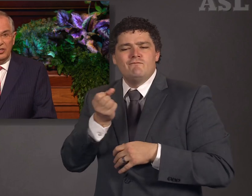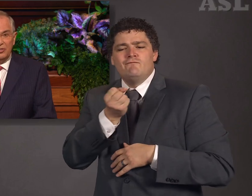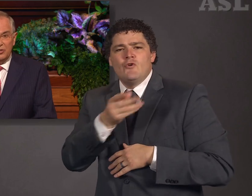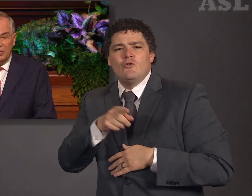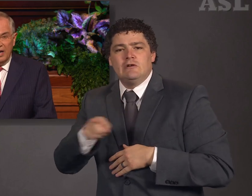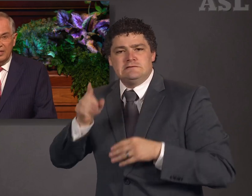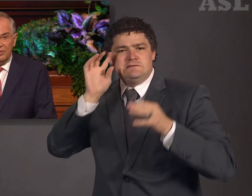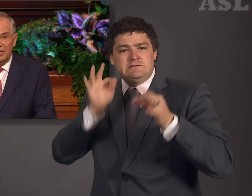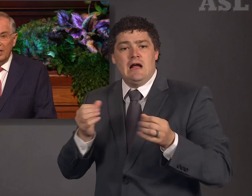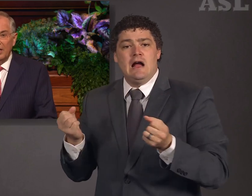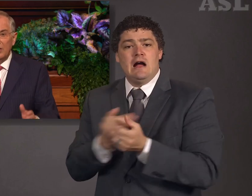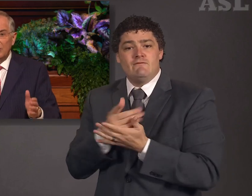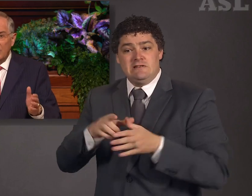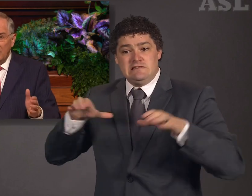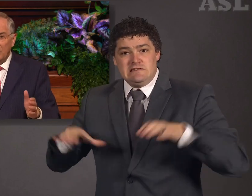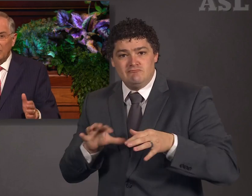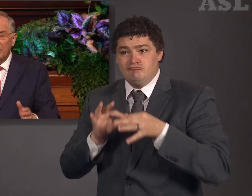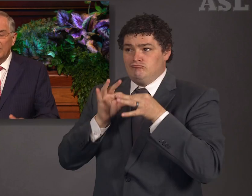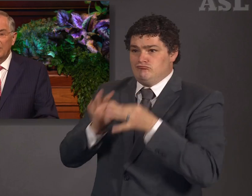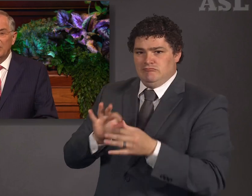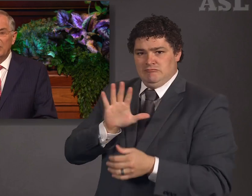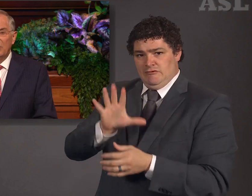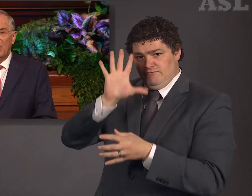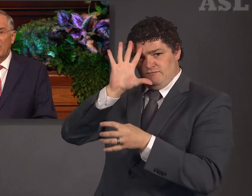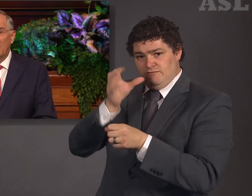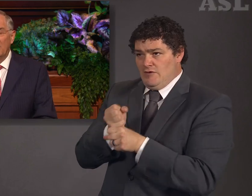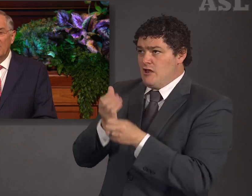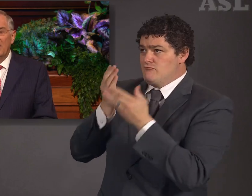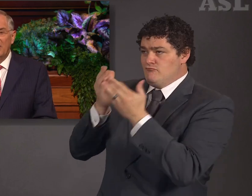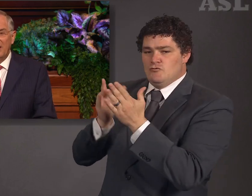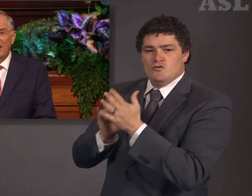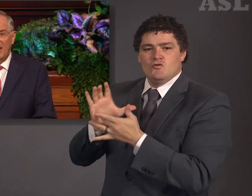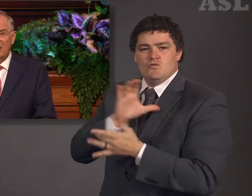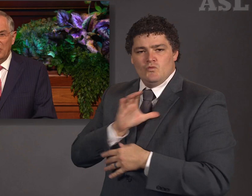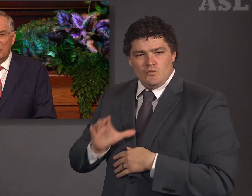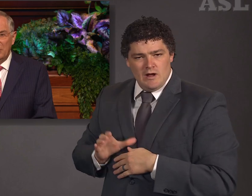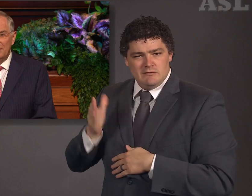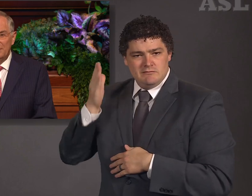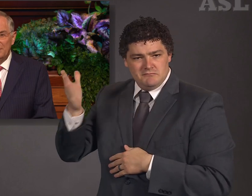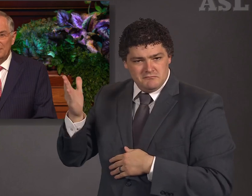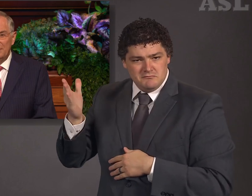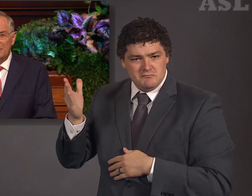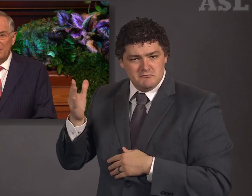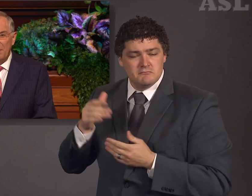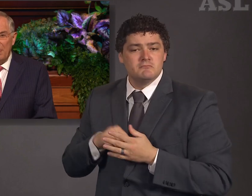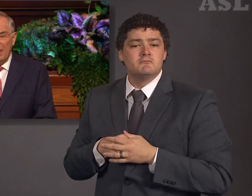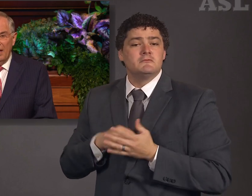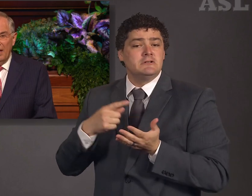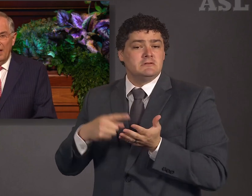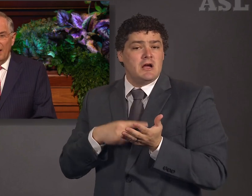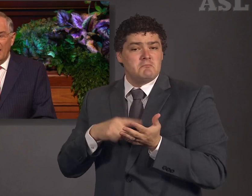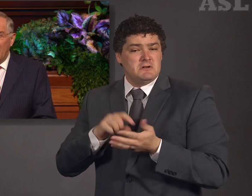faith in Jesus Christ central to all they think and do.